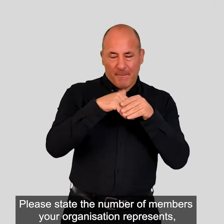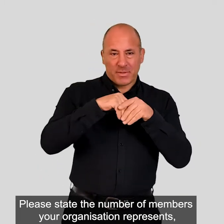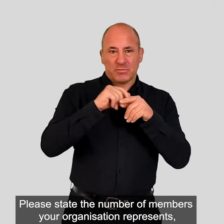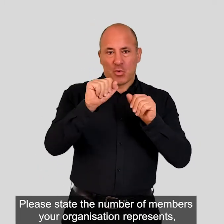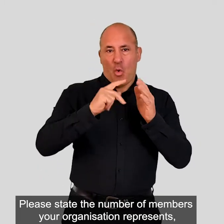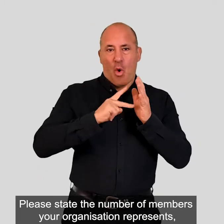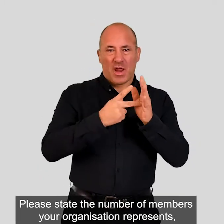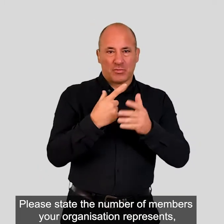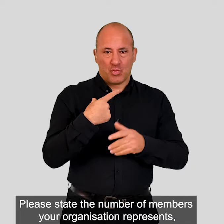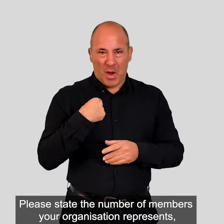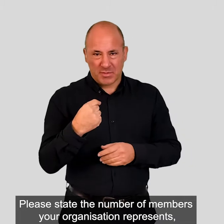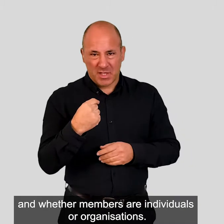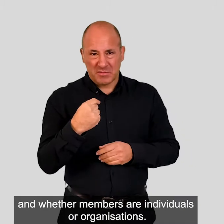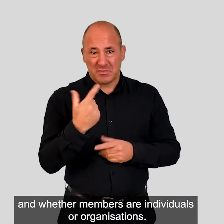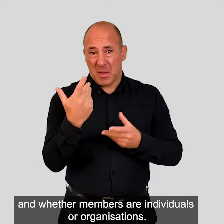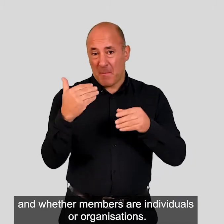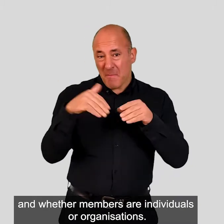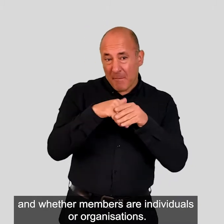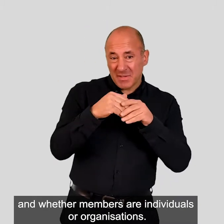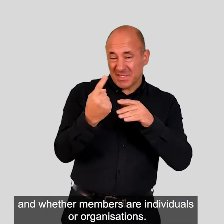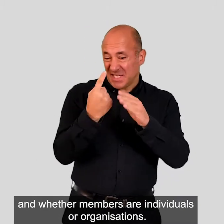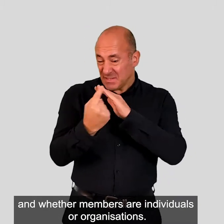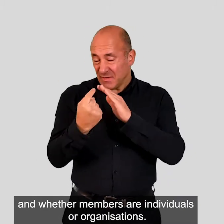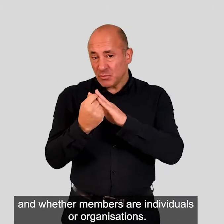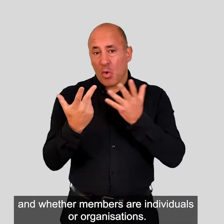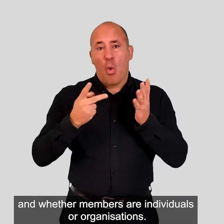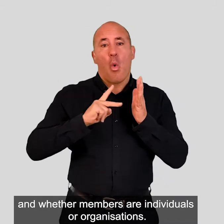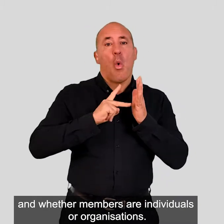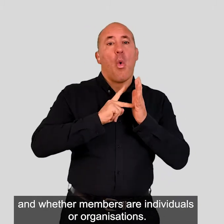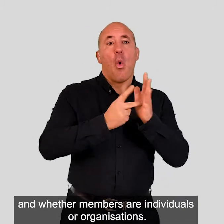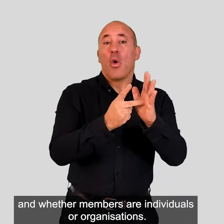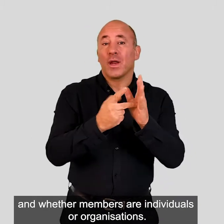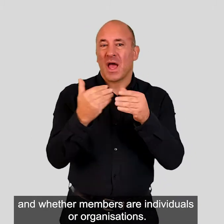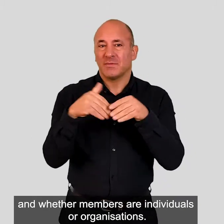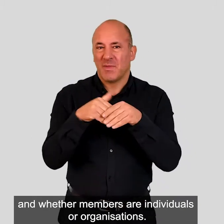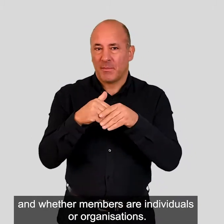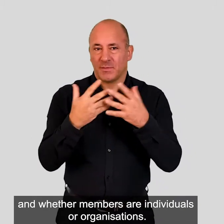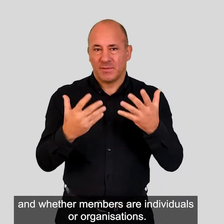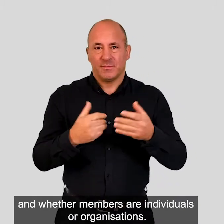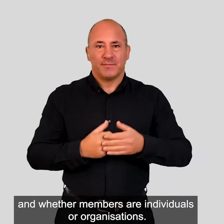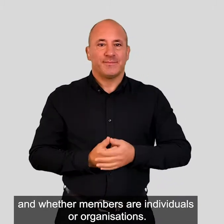organization represents and whether members are individuals or organizations.